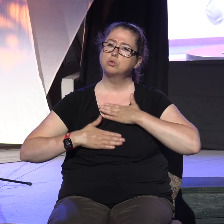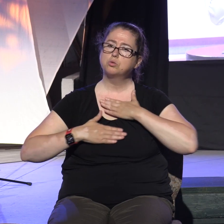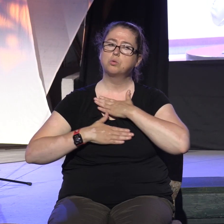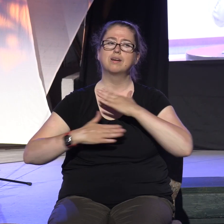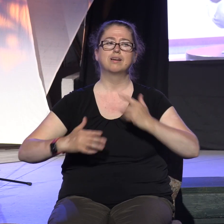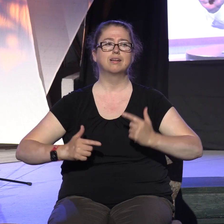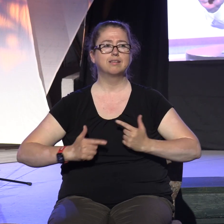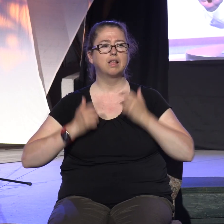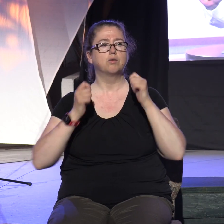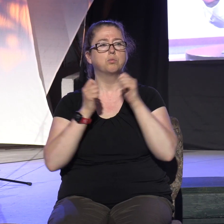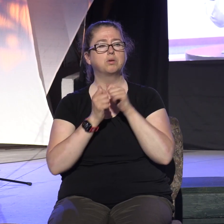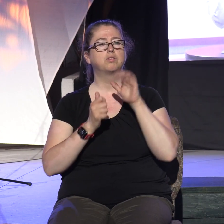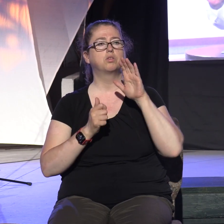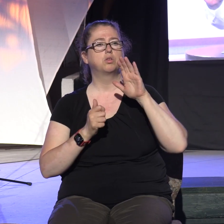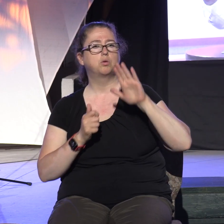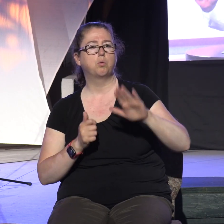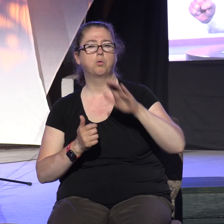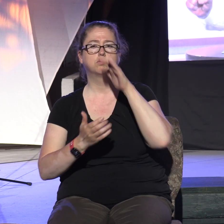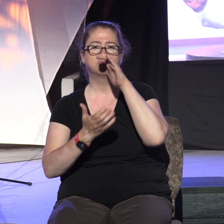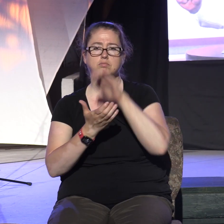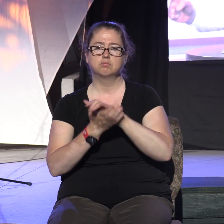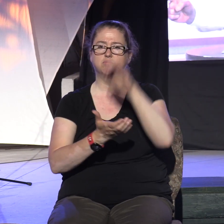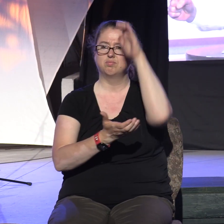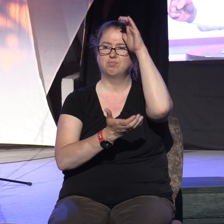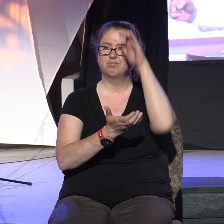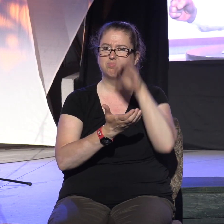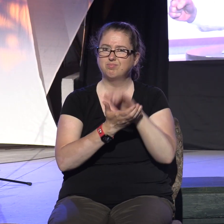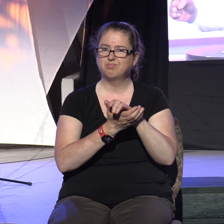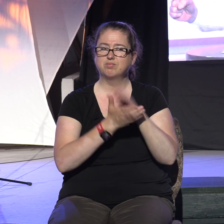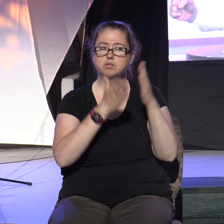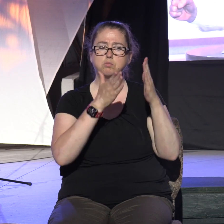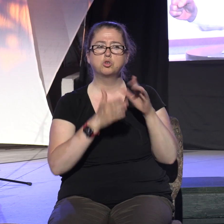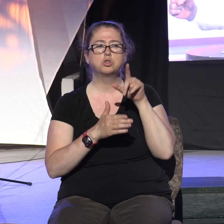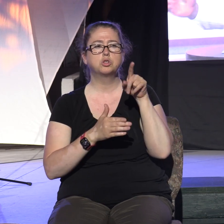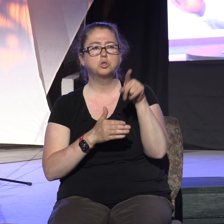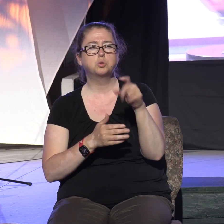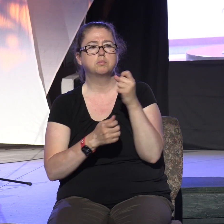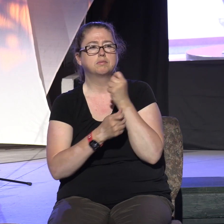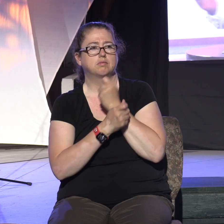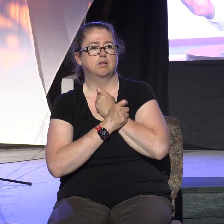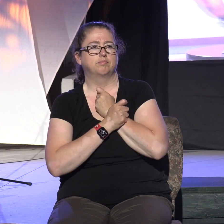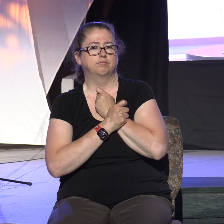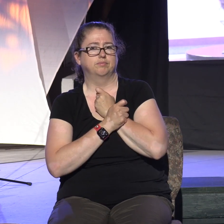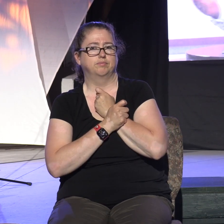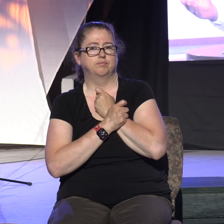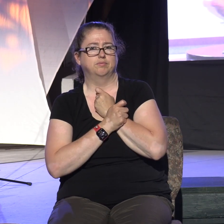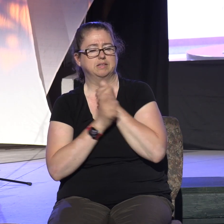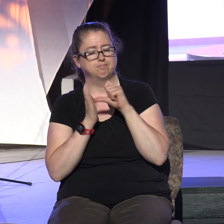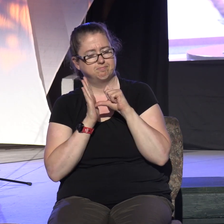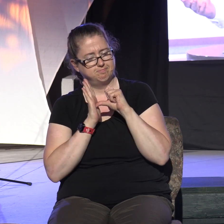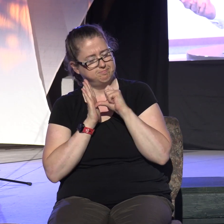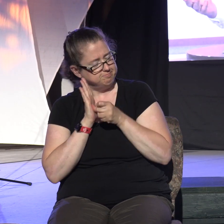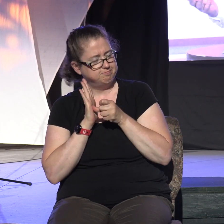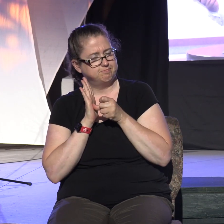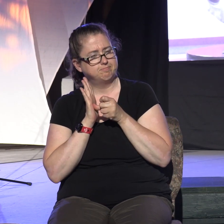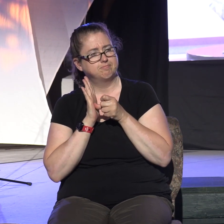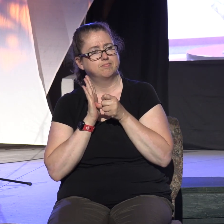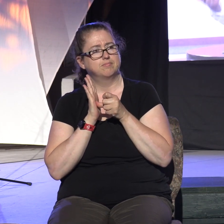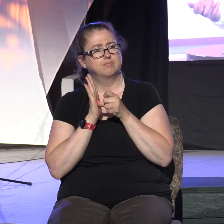the importance of relationships. Invest your life in meaningful relationships